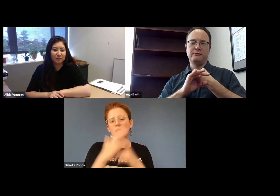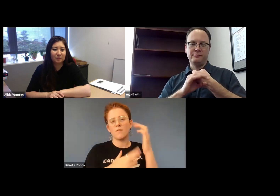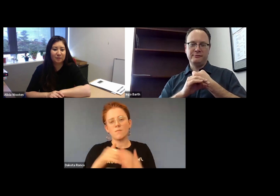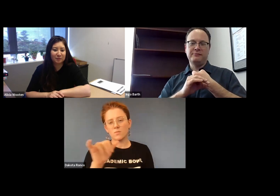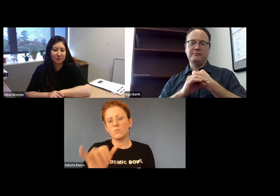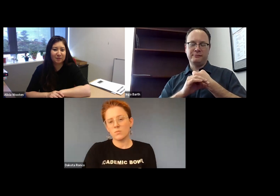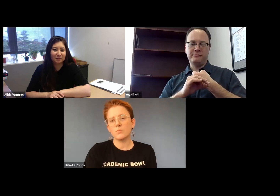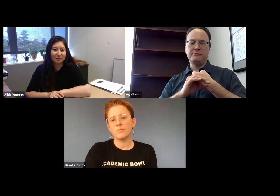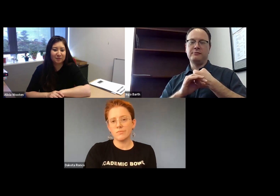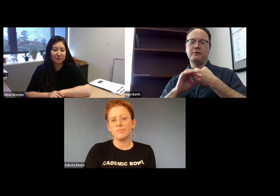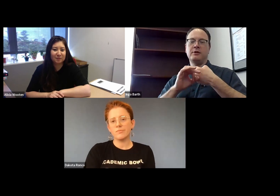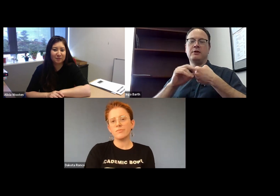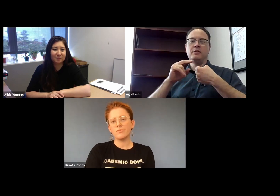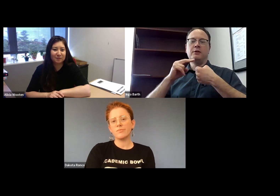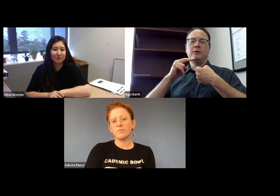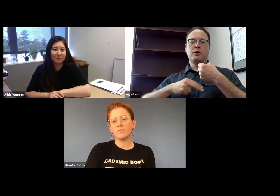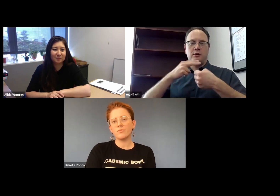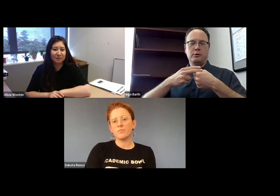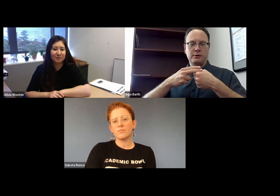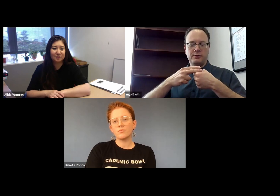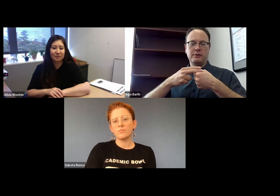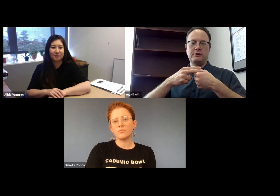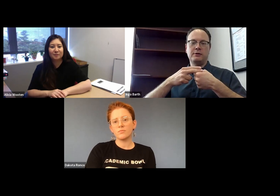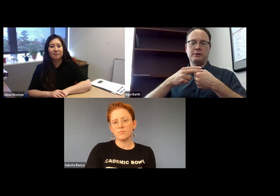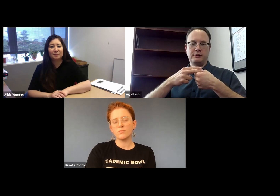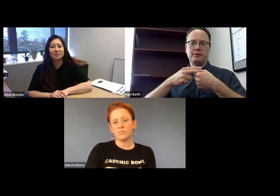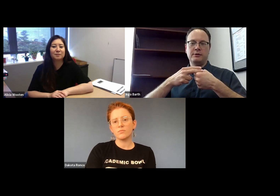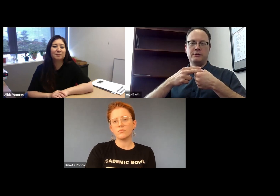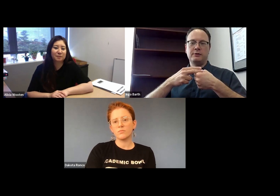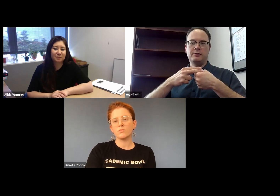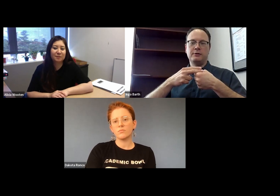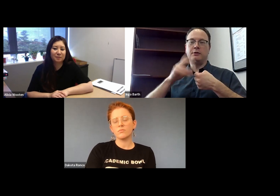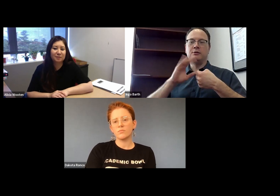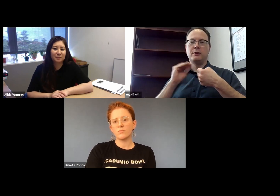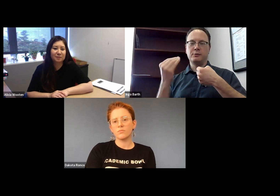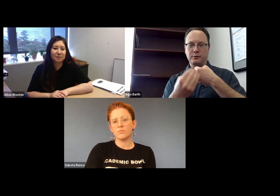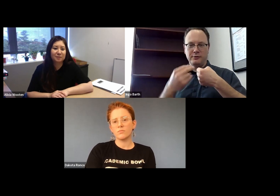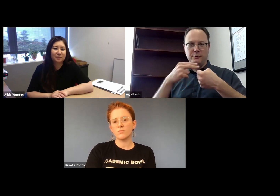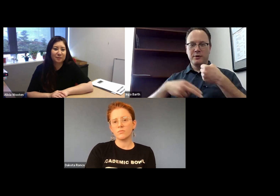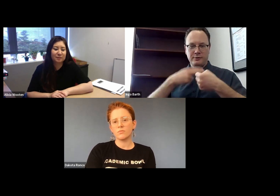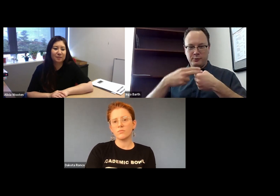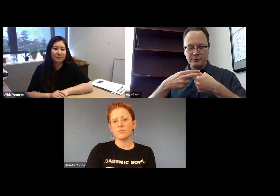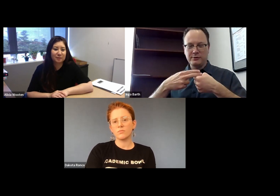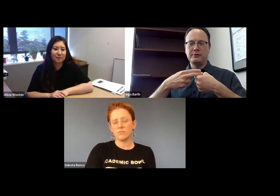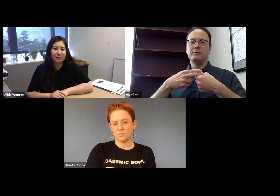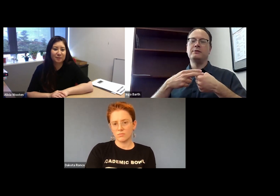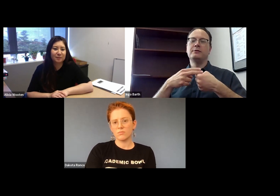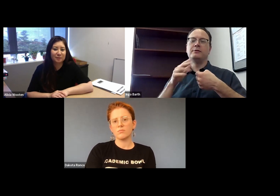could have all the same orientation. This is Dakota. It's also more comfortable too.